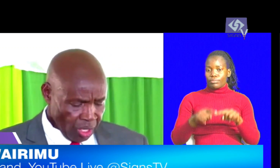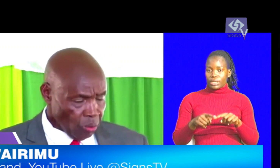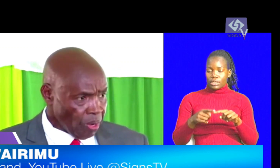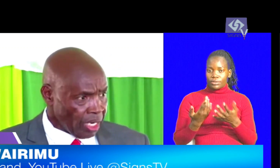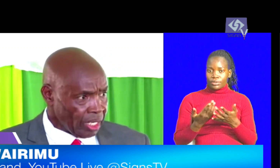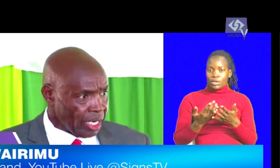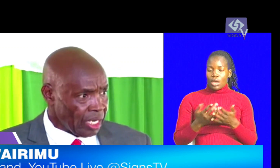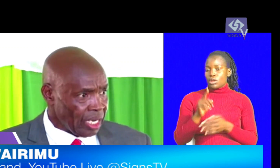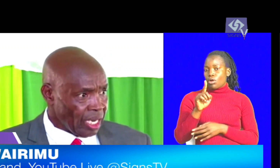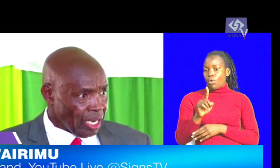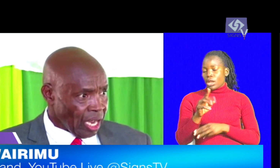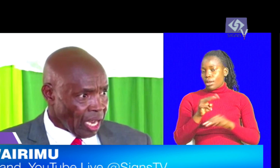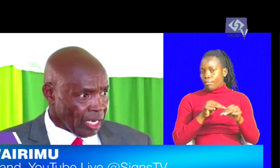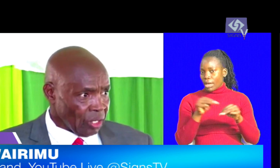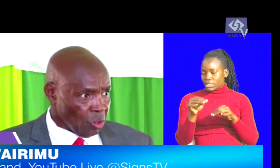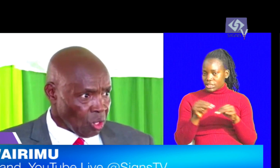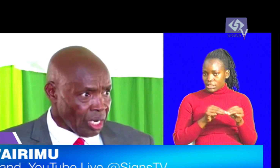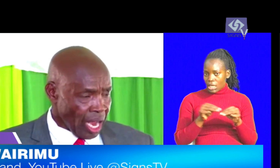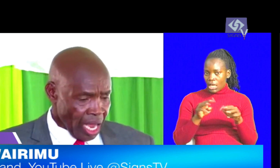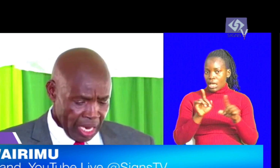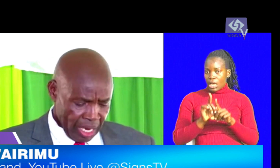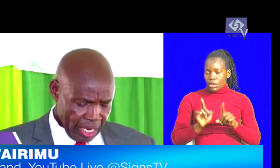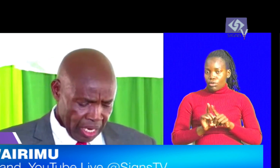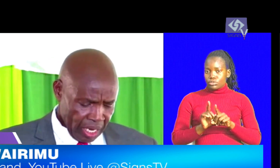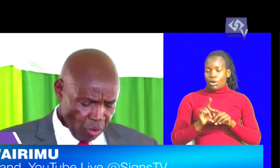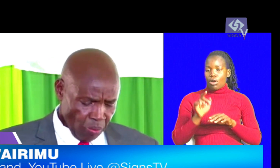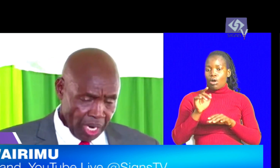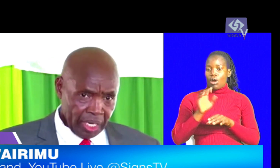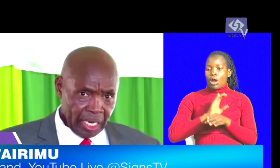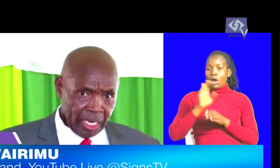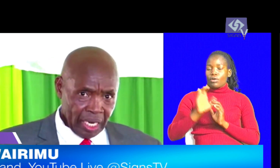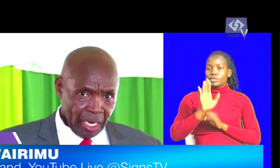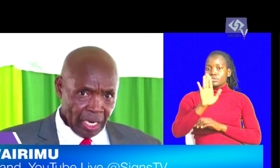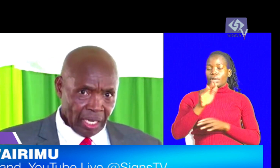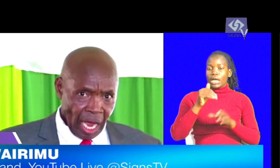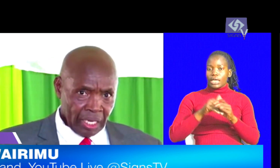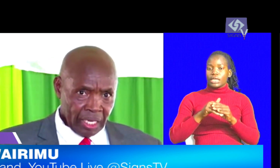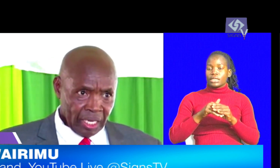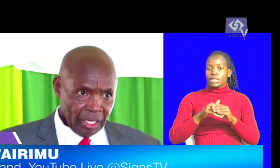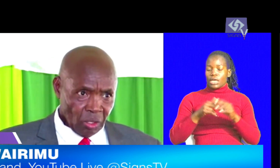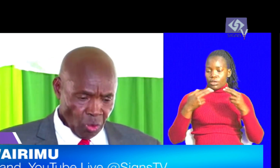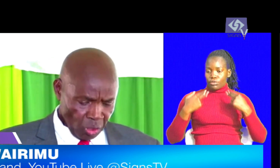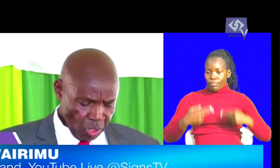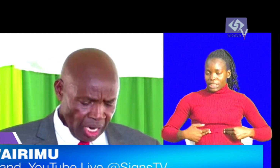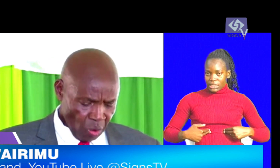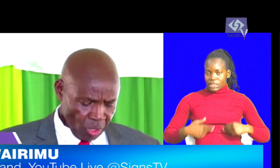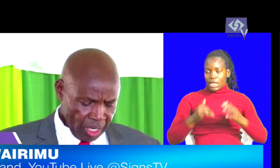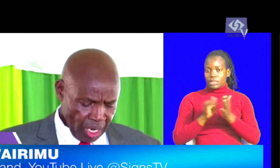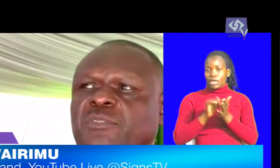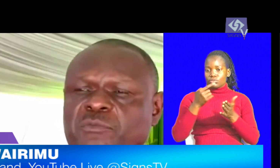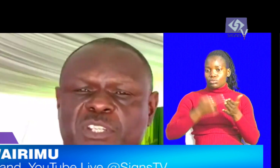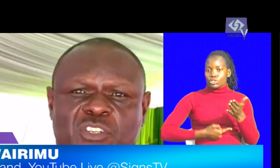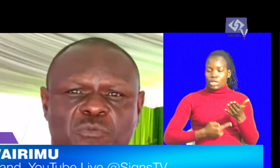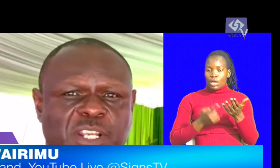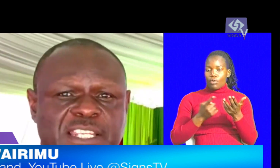in humanities and he scores highly in humanities, that is what will count. We've been